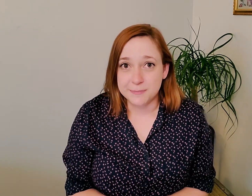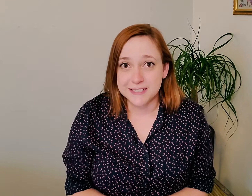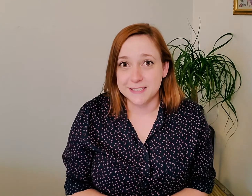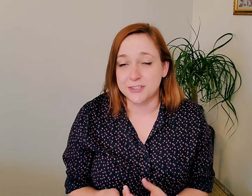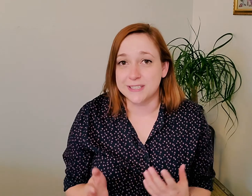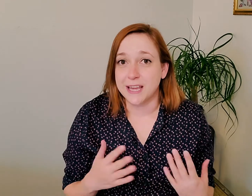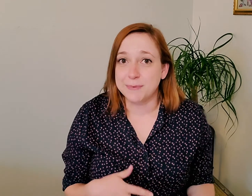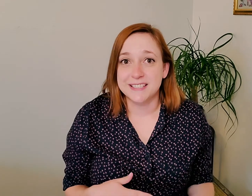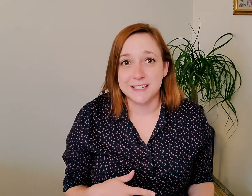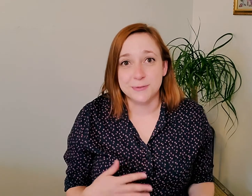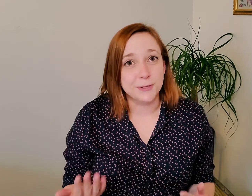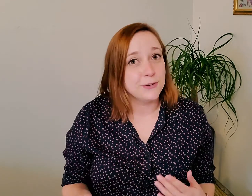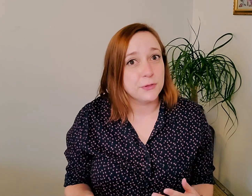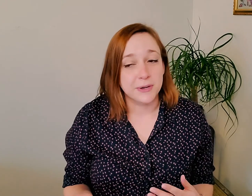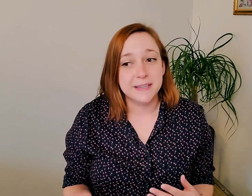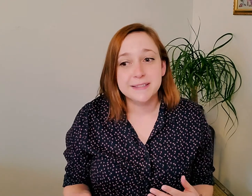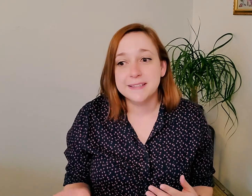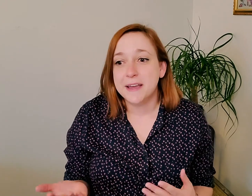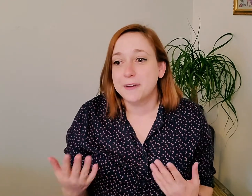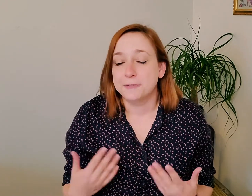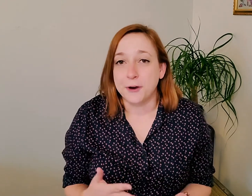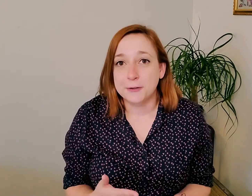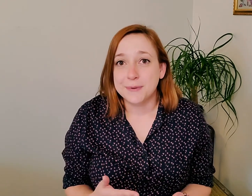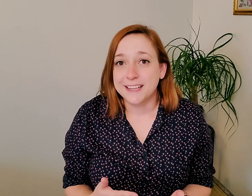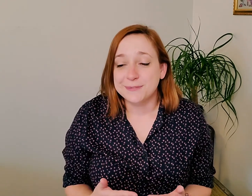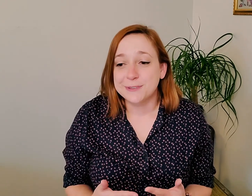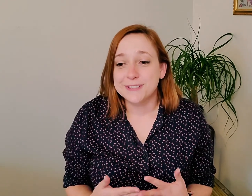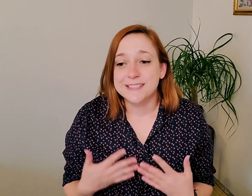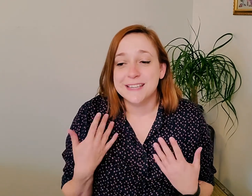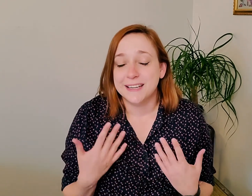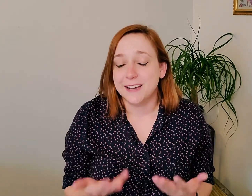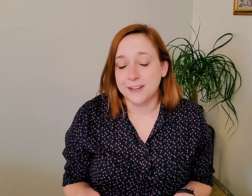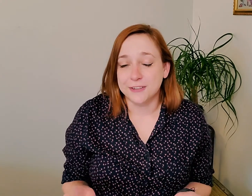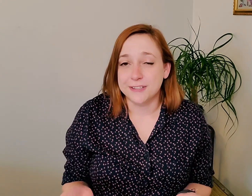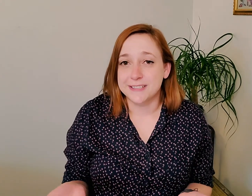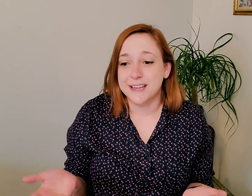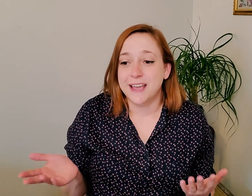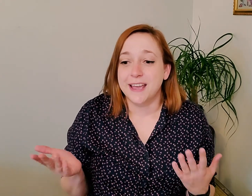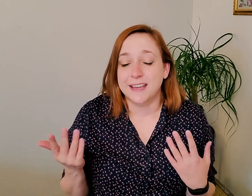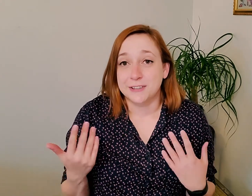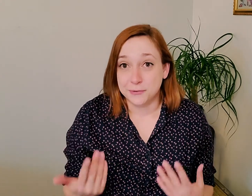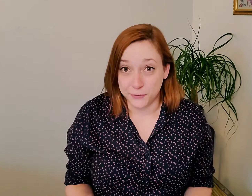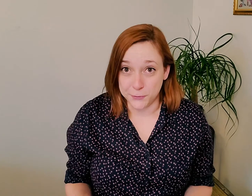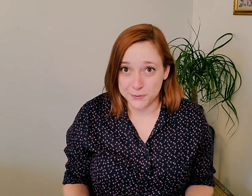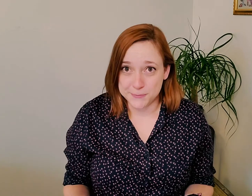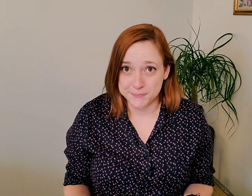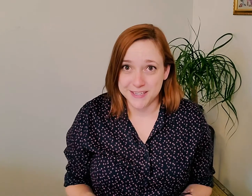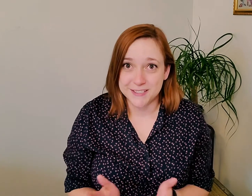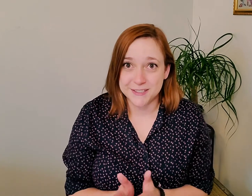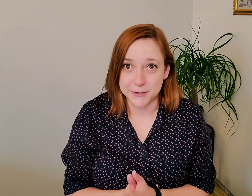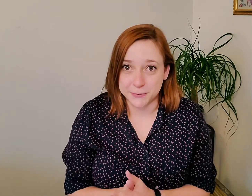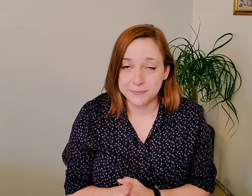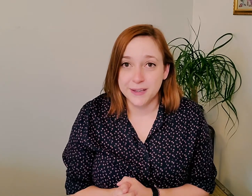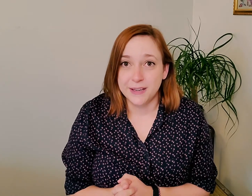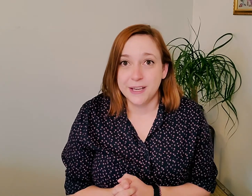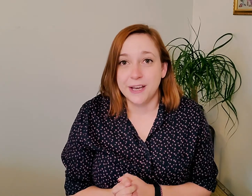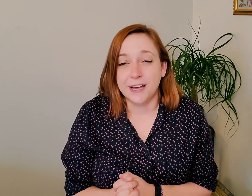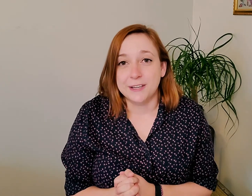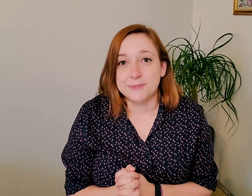such as ABCs, 1, 2, 3s, farm animals, colors, and food. So just a